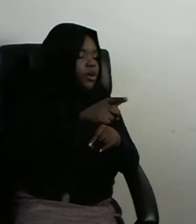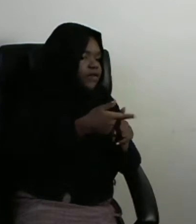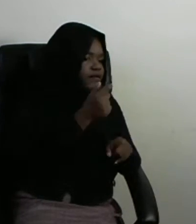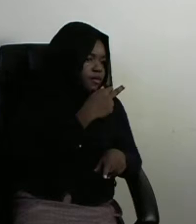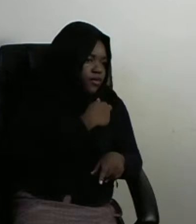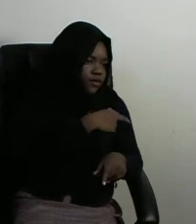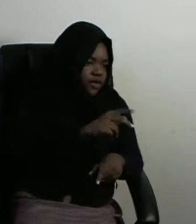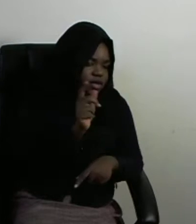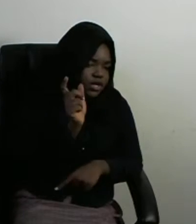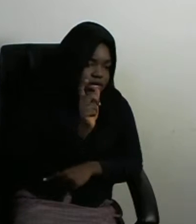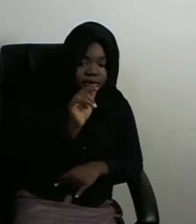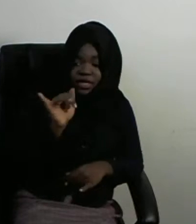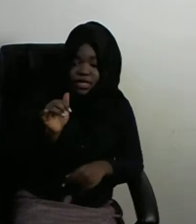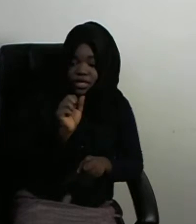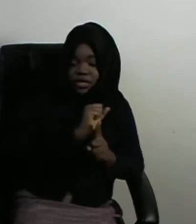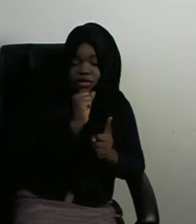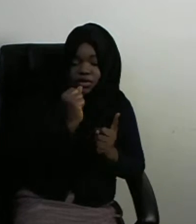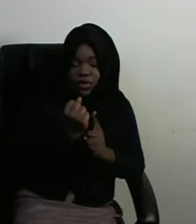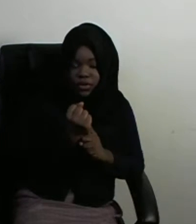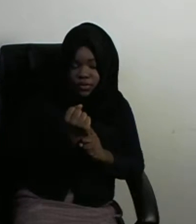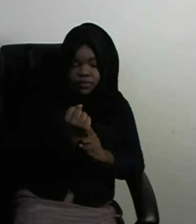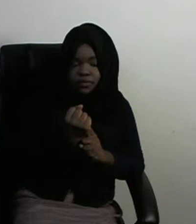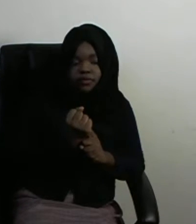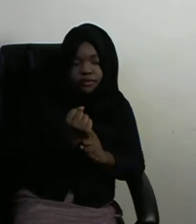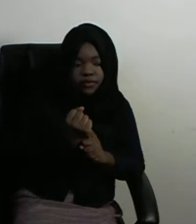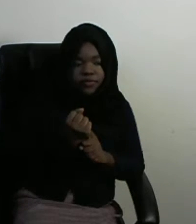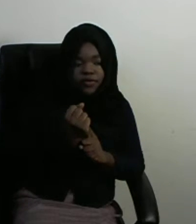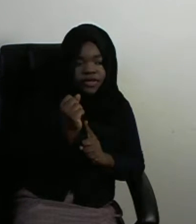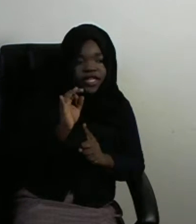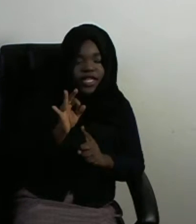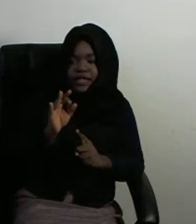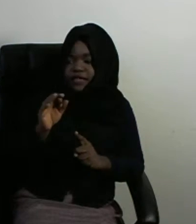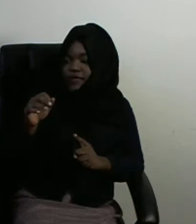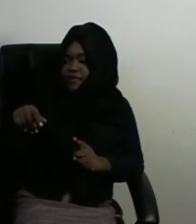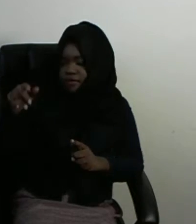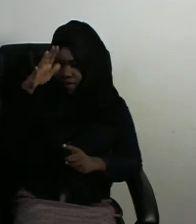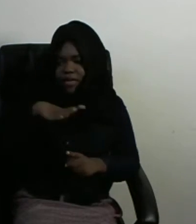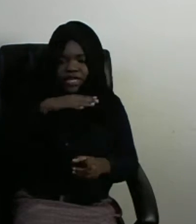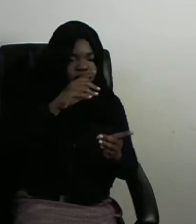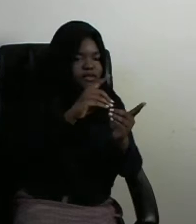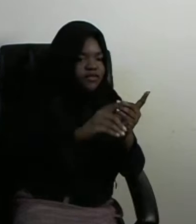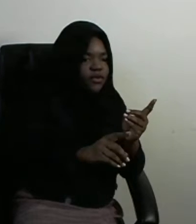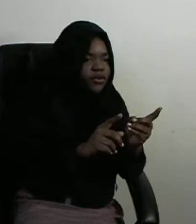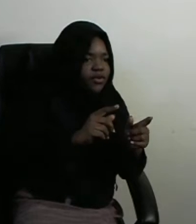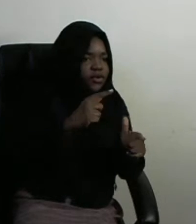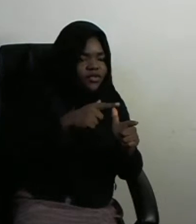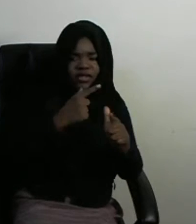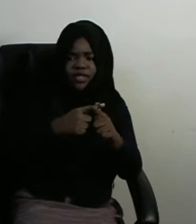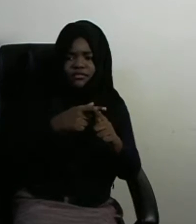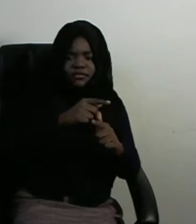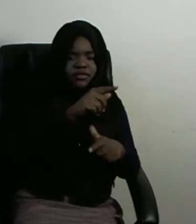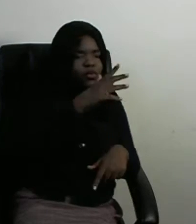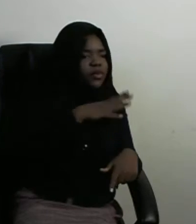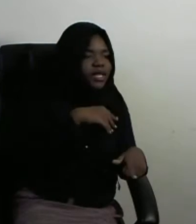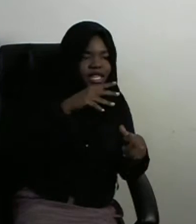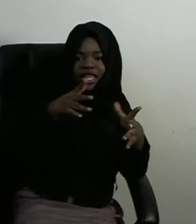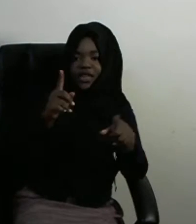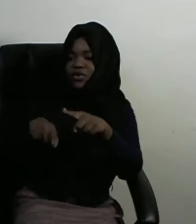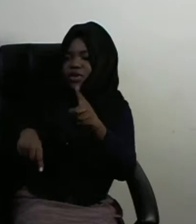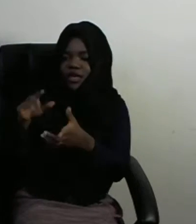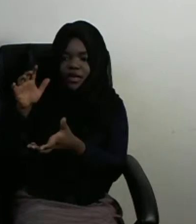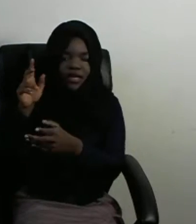faith. In this case, if he doesn't divorce her, she is not lawful for him to marry her